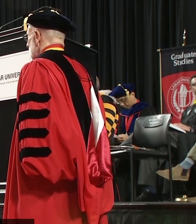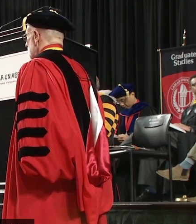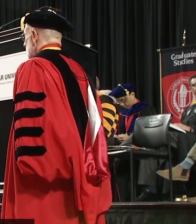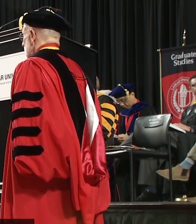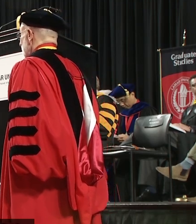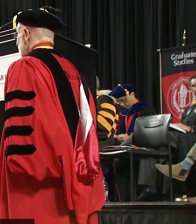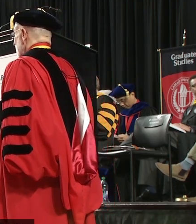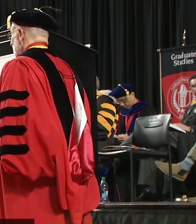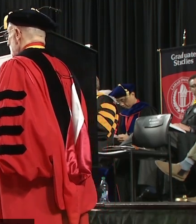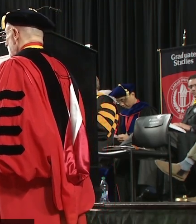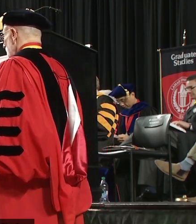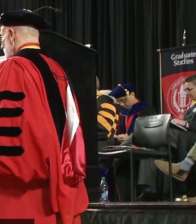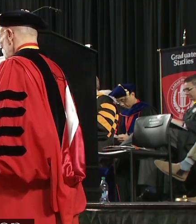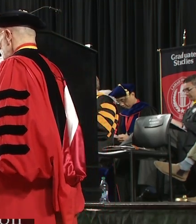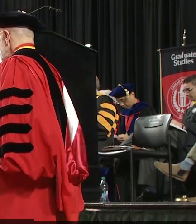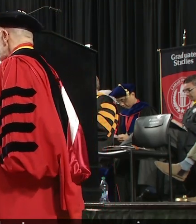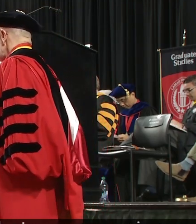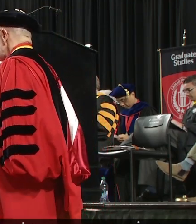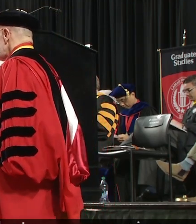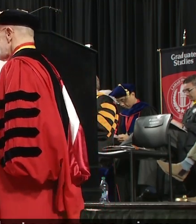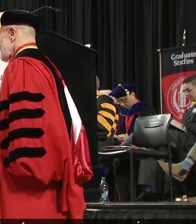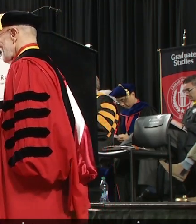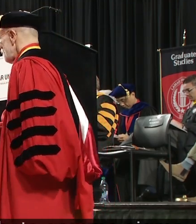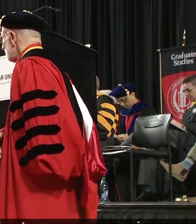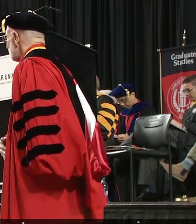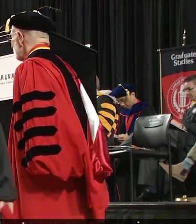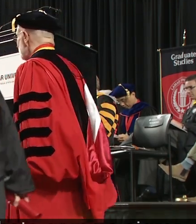Carly Danielle Lee Jaskin.